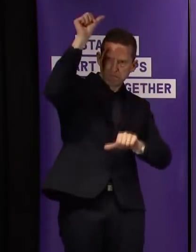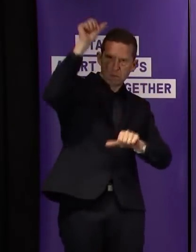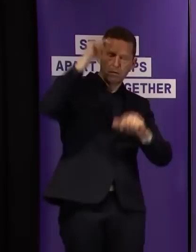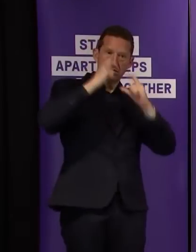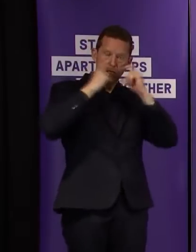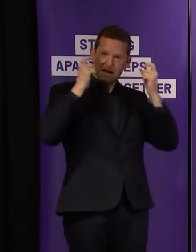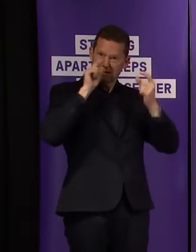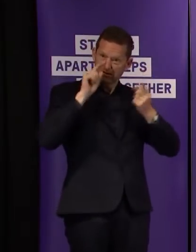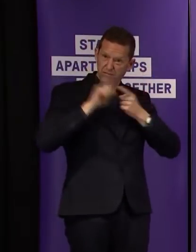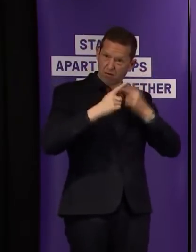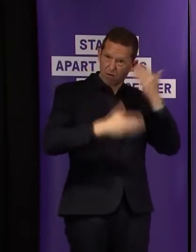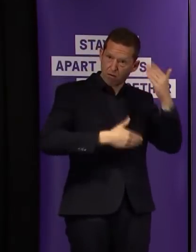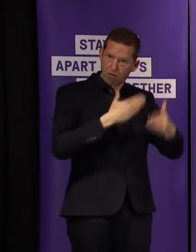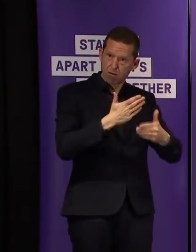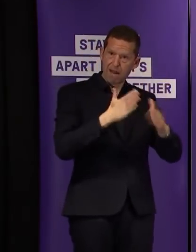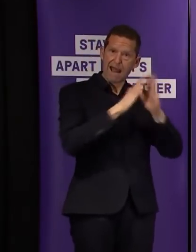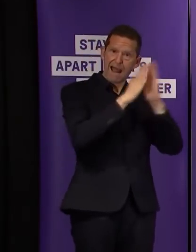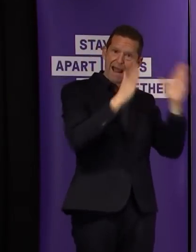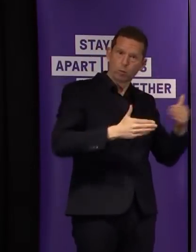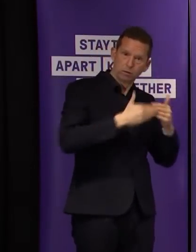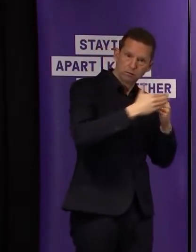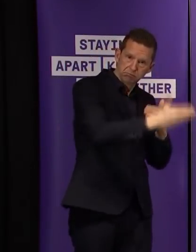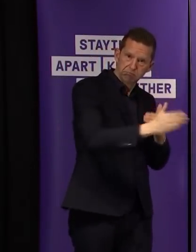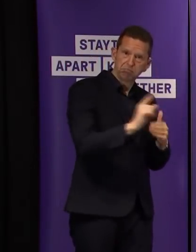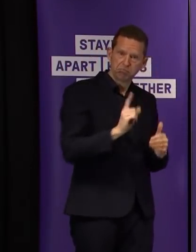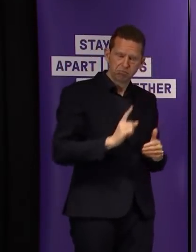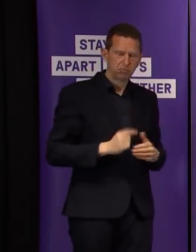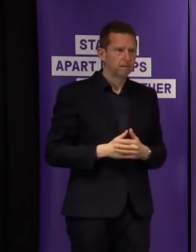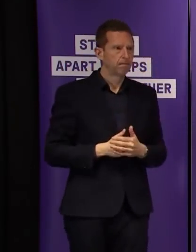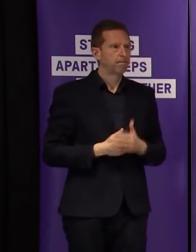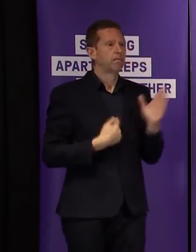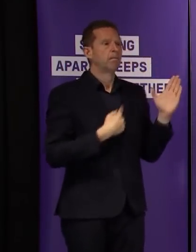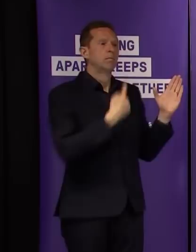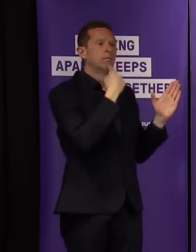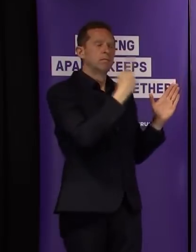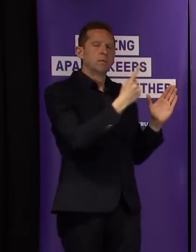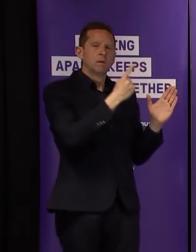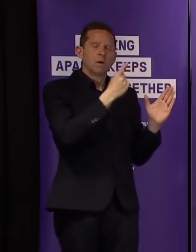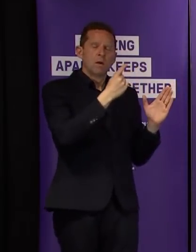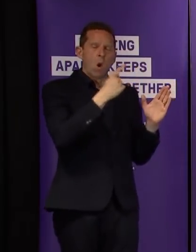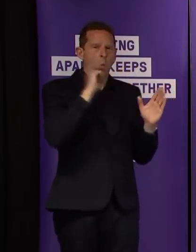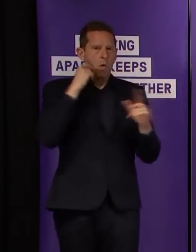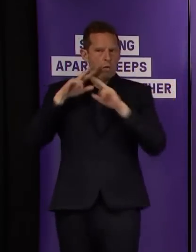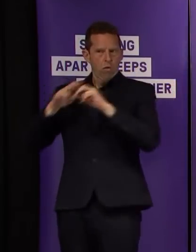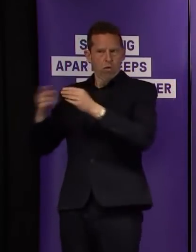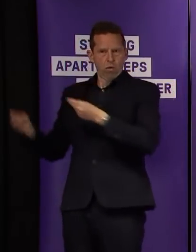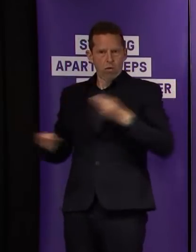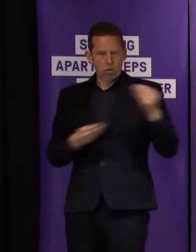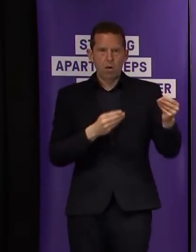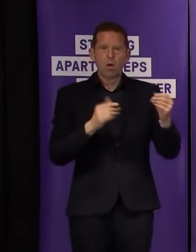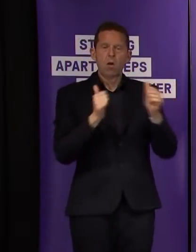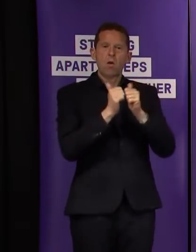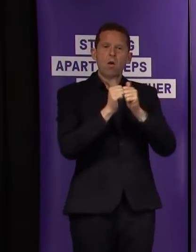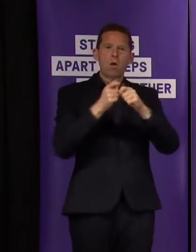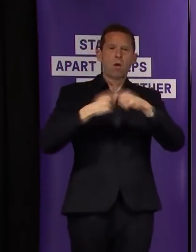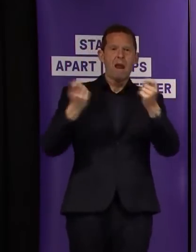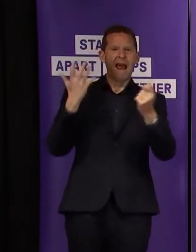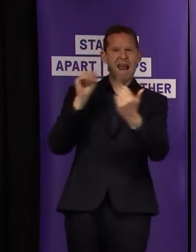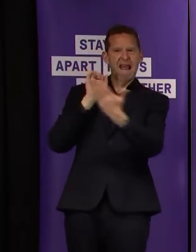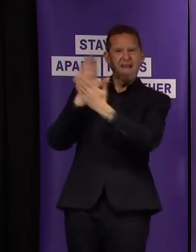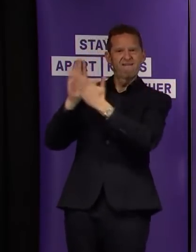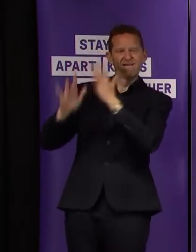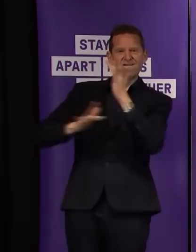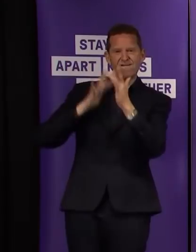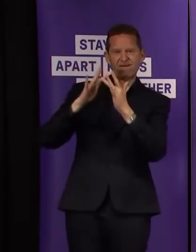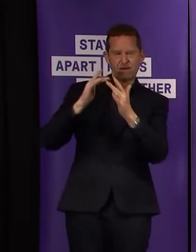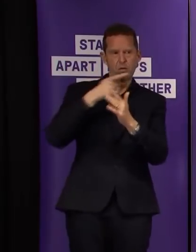on some capacity? Let me come back to you on the specific numbers, but the way it works, and this will all be in the documents that are up online and that we can provide to